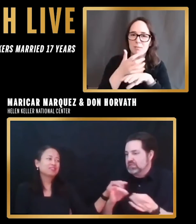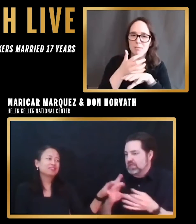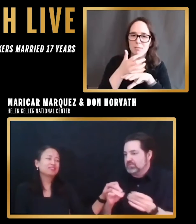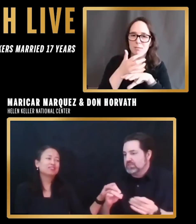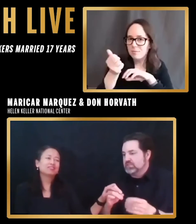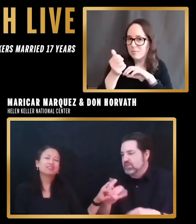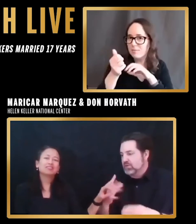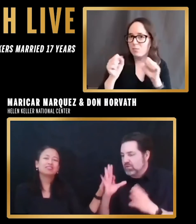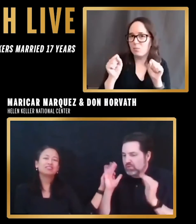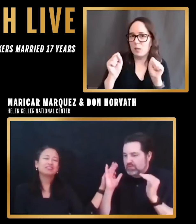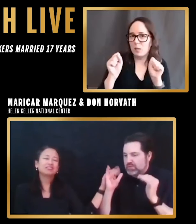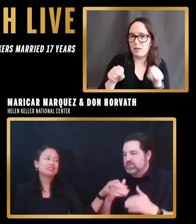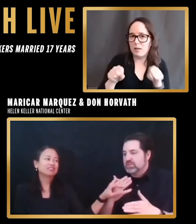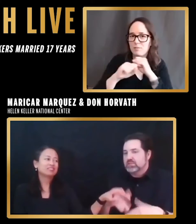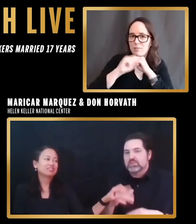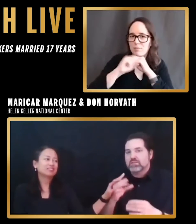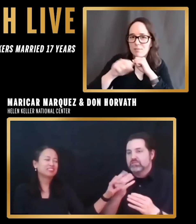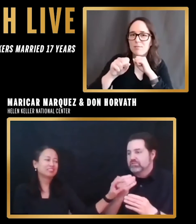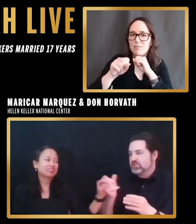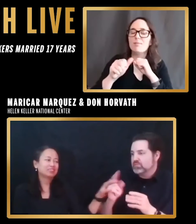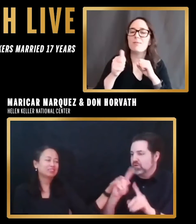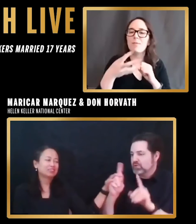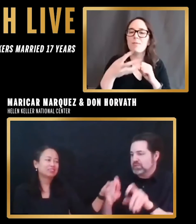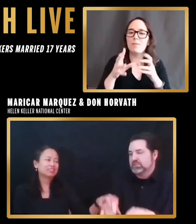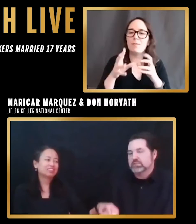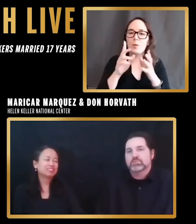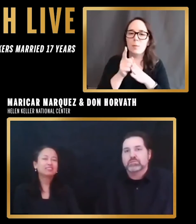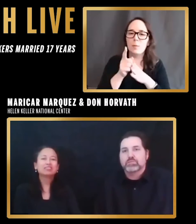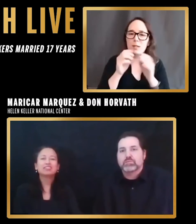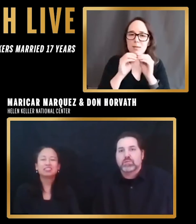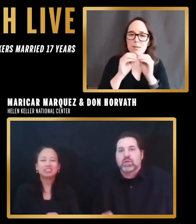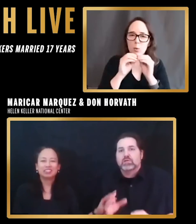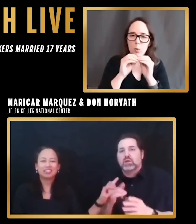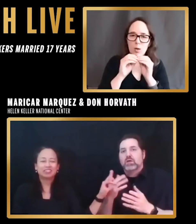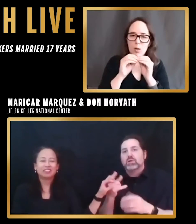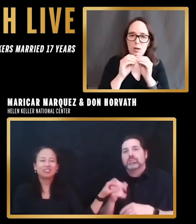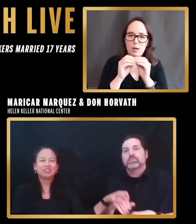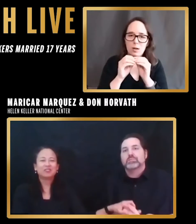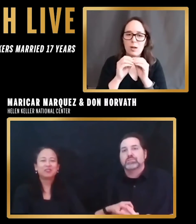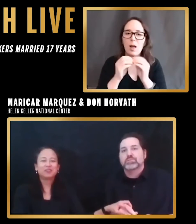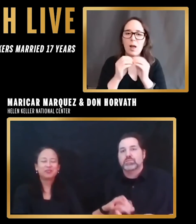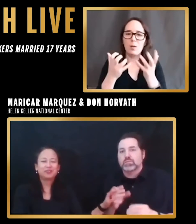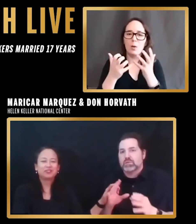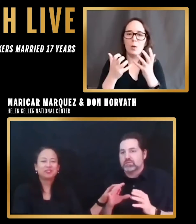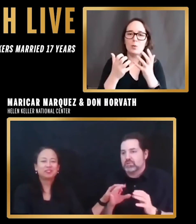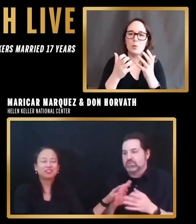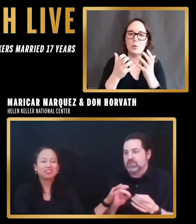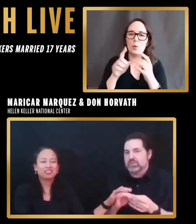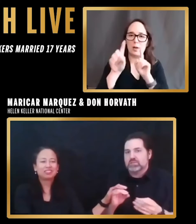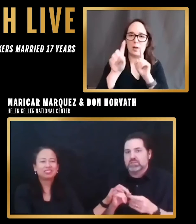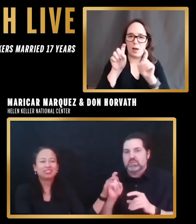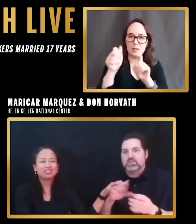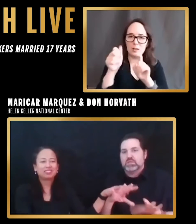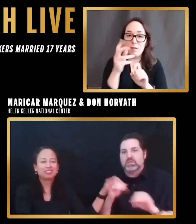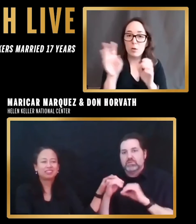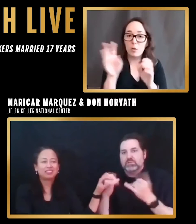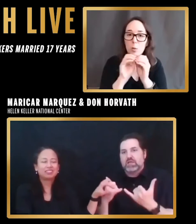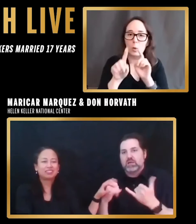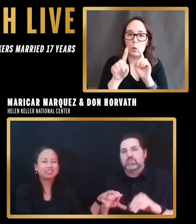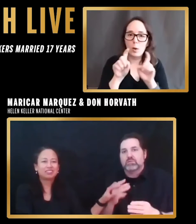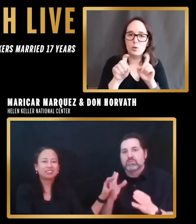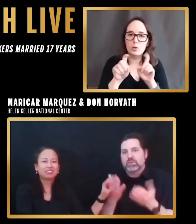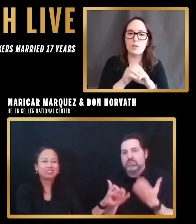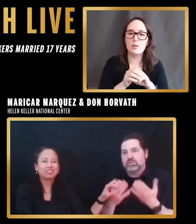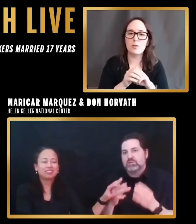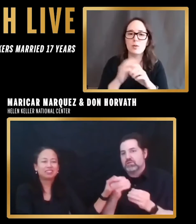the call here. There's just a few more things I want to get to. So shoot me a message if you need to go right now, but hopefully we can go a few minutes